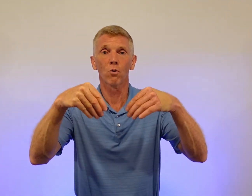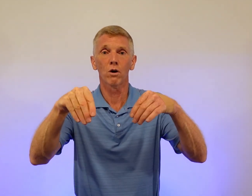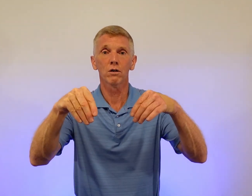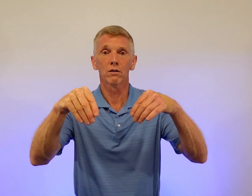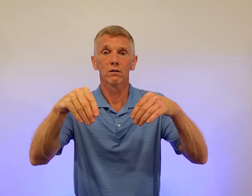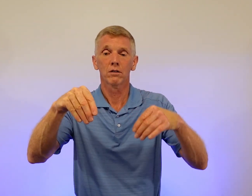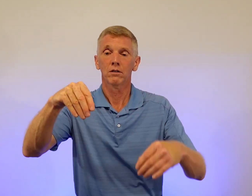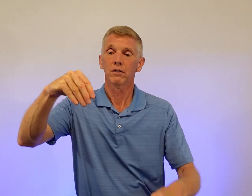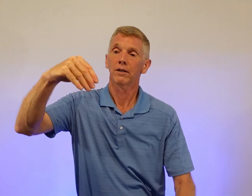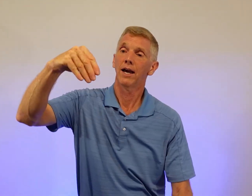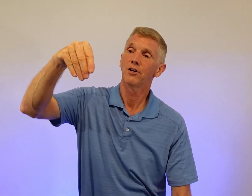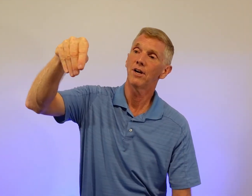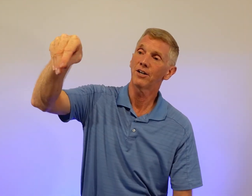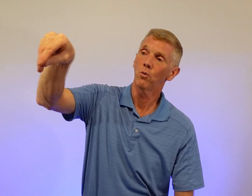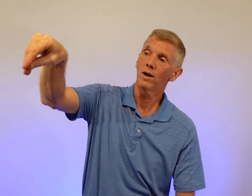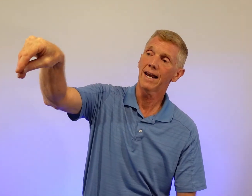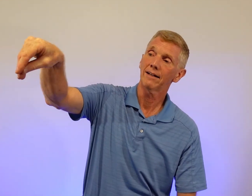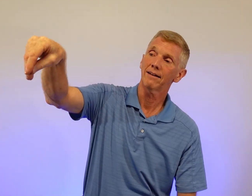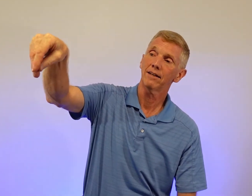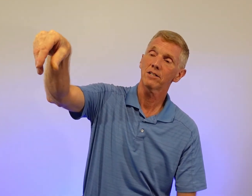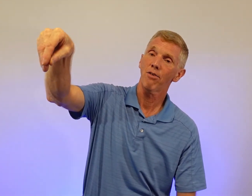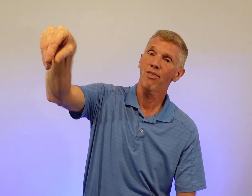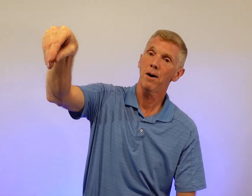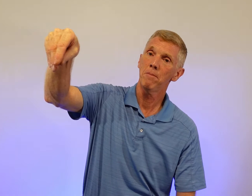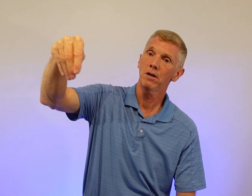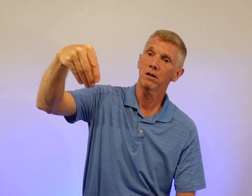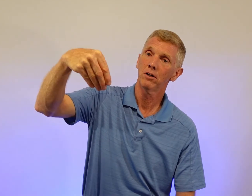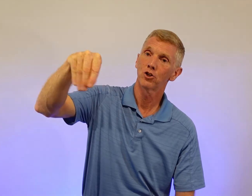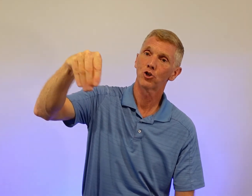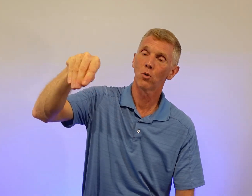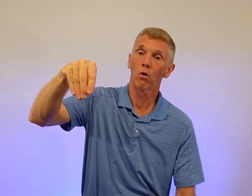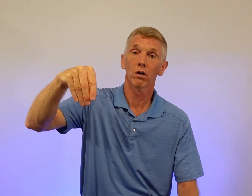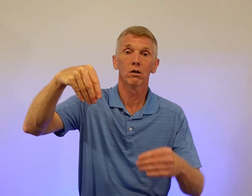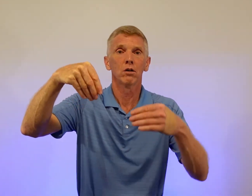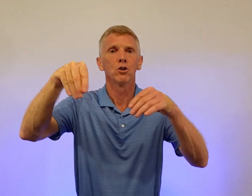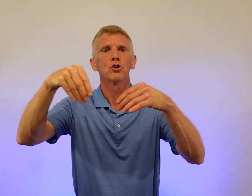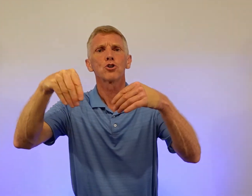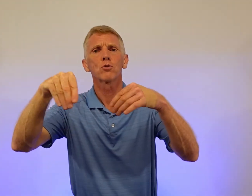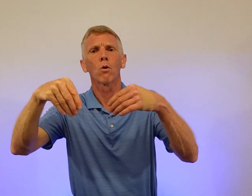store. Okay, you're taking your one hand like this, thumb, store, store.